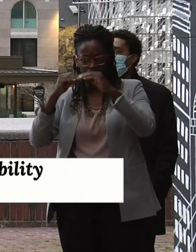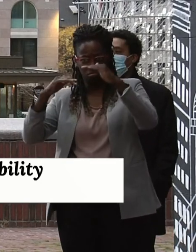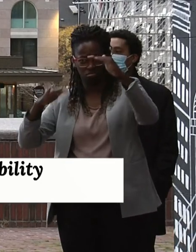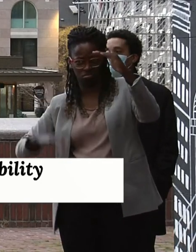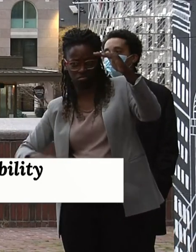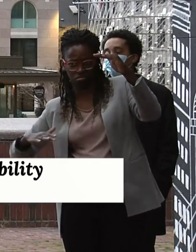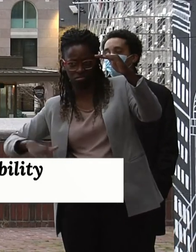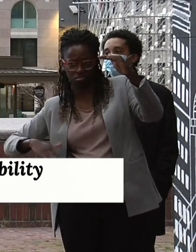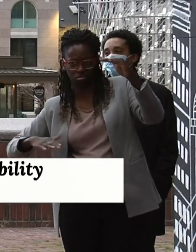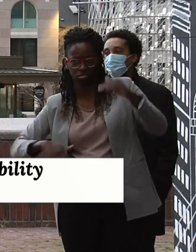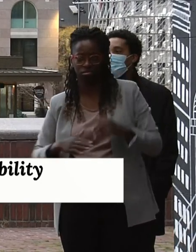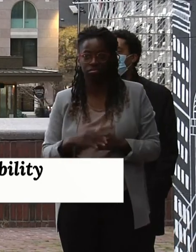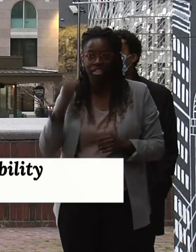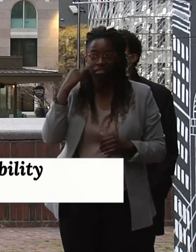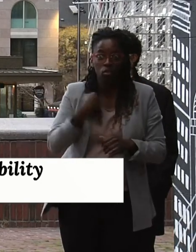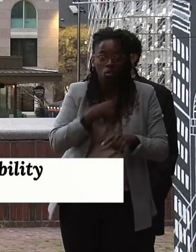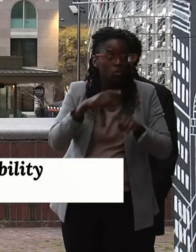It goes back to Washington. I mean,